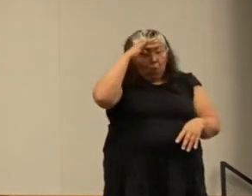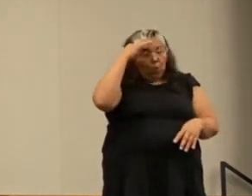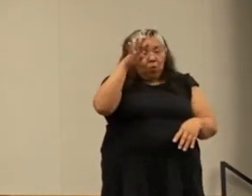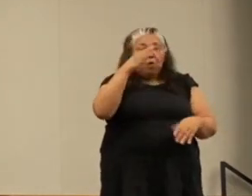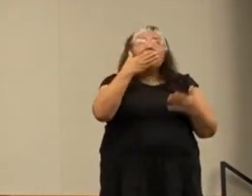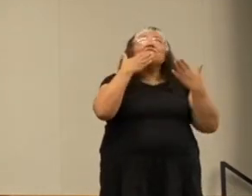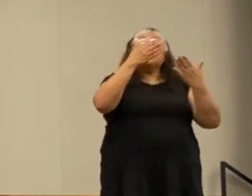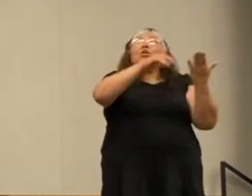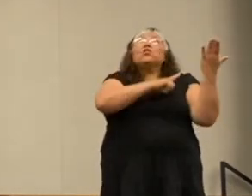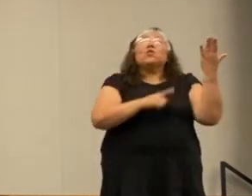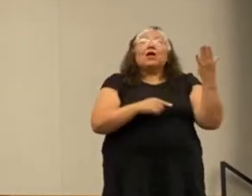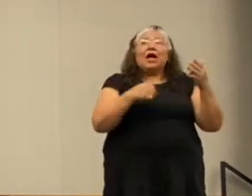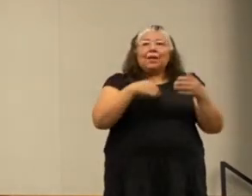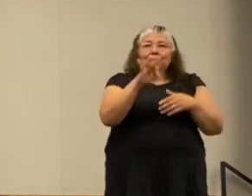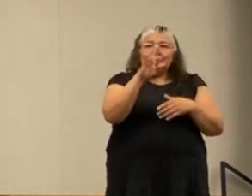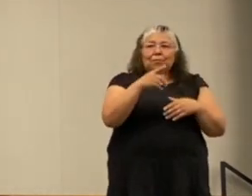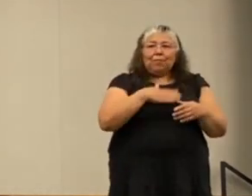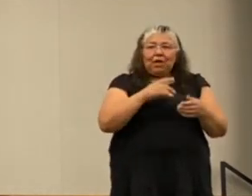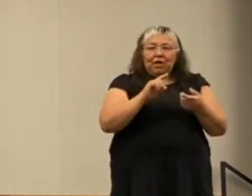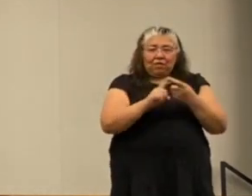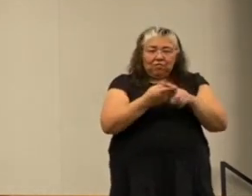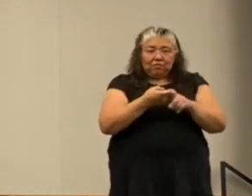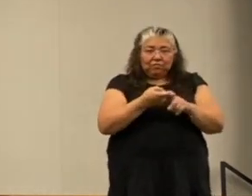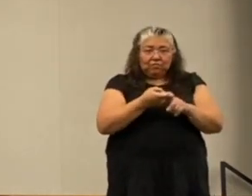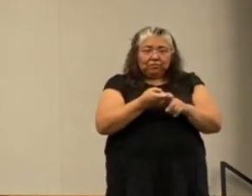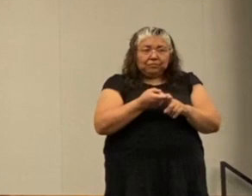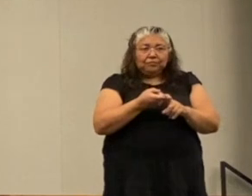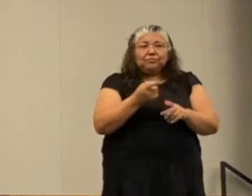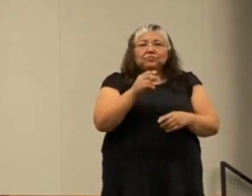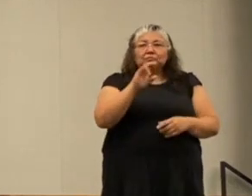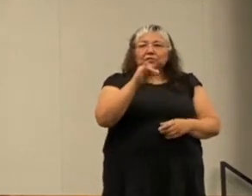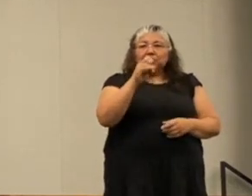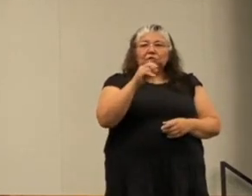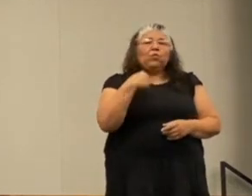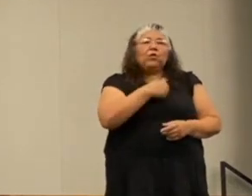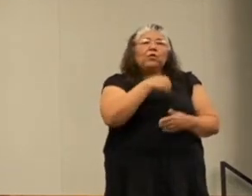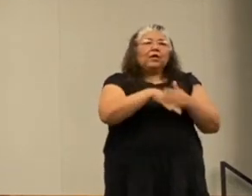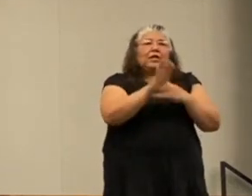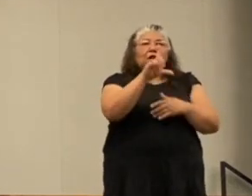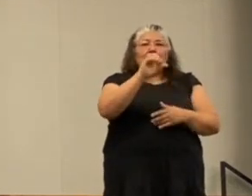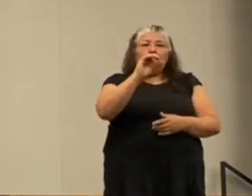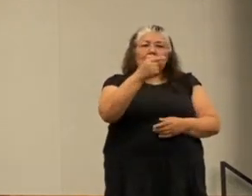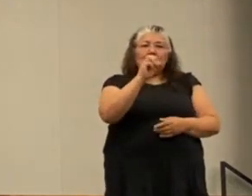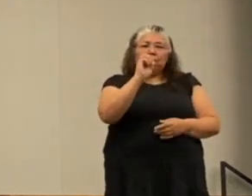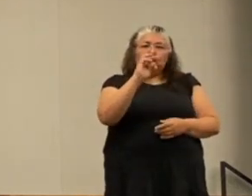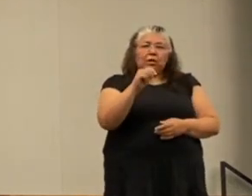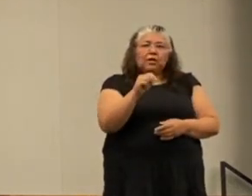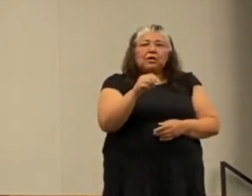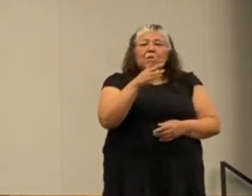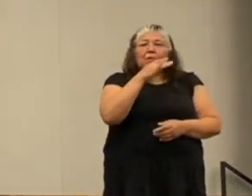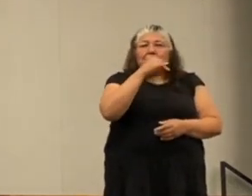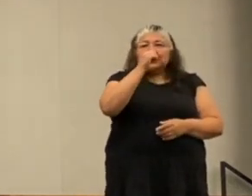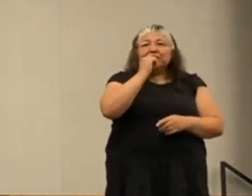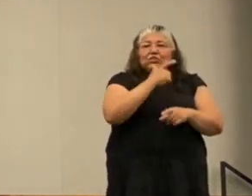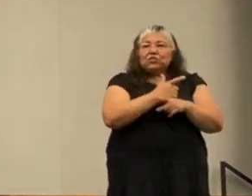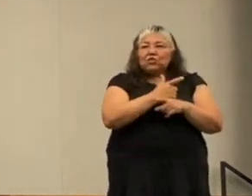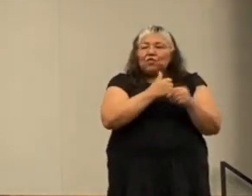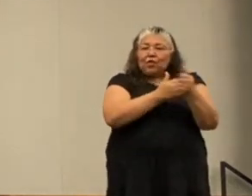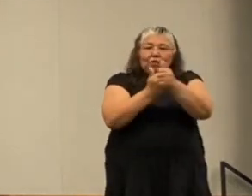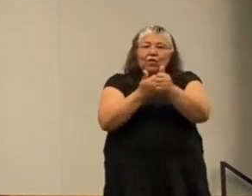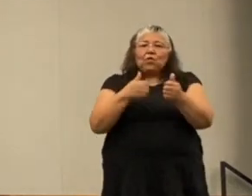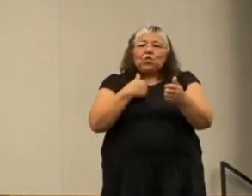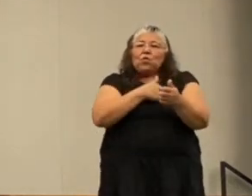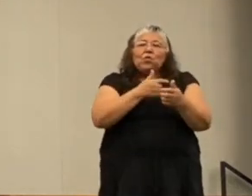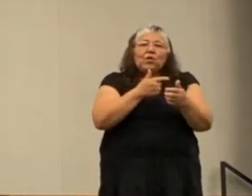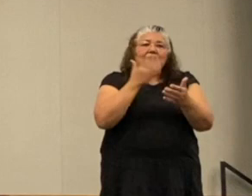Lord. I pick up my buddy, Justin. We finally come back home. We're in Longmont, Colorado. His mom and sister are following us. And we stop at